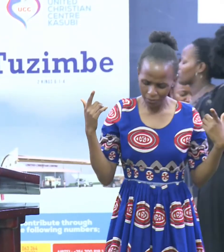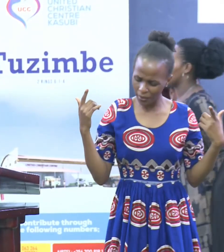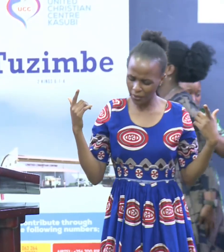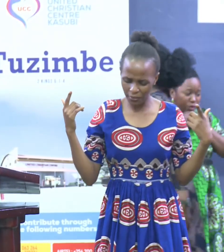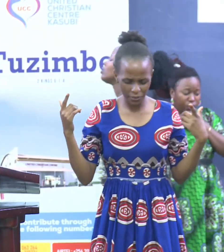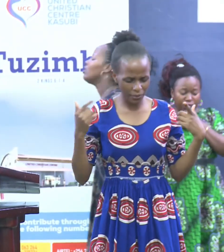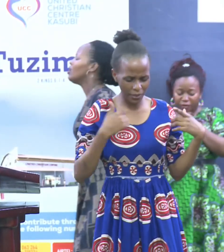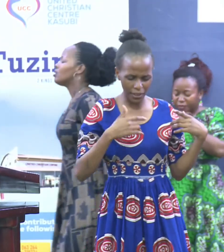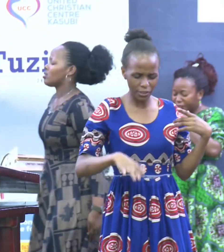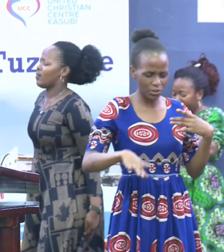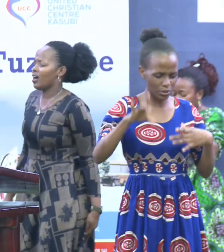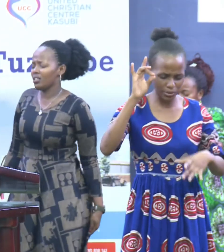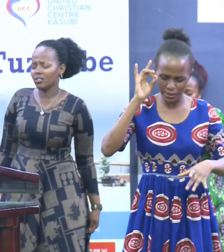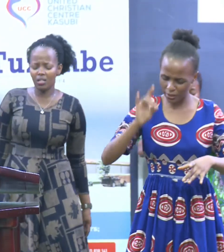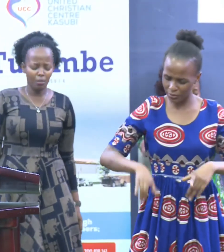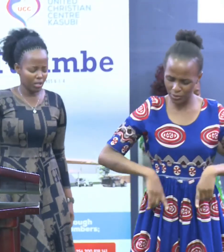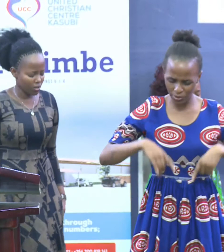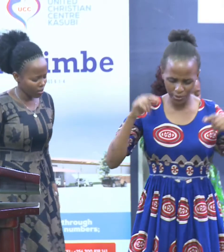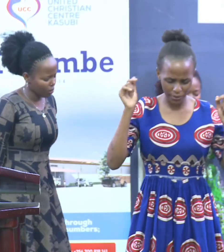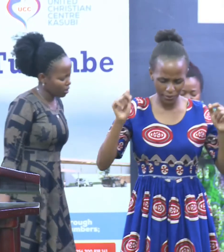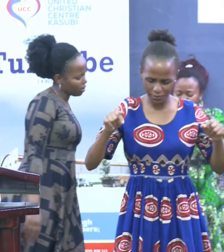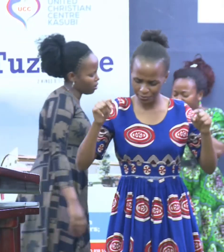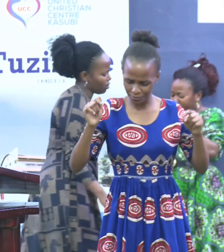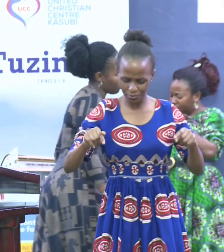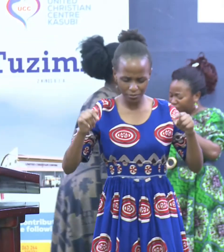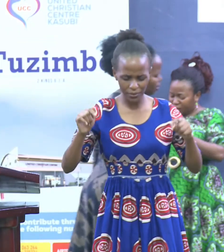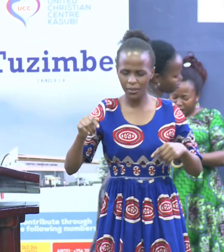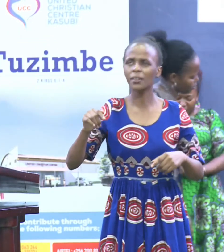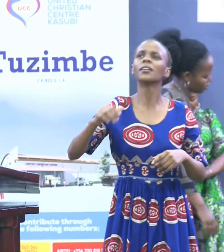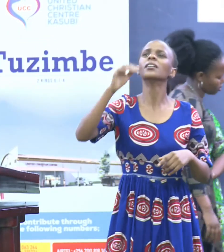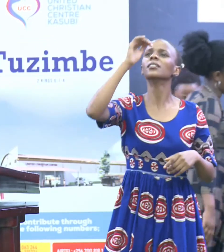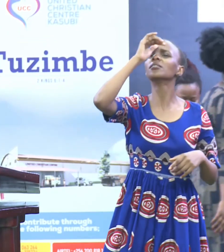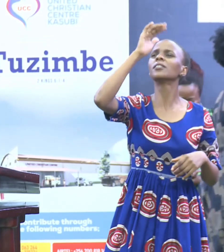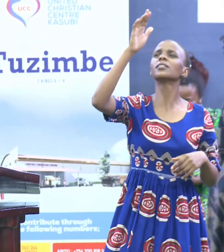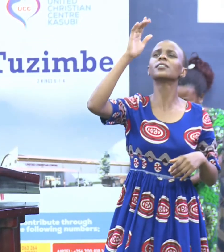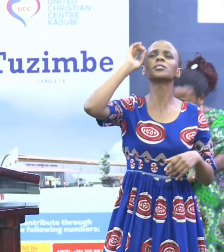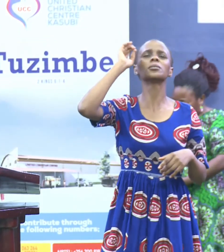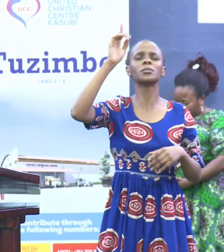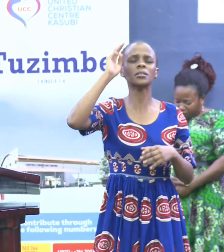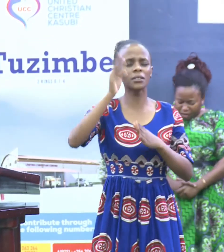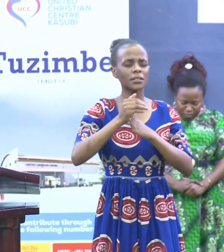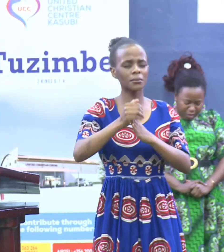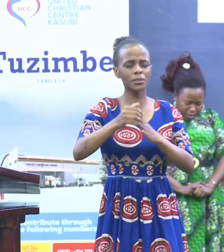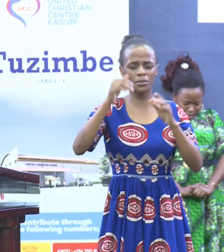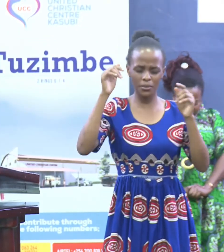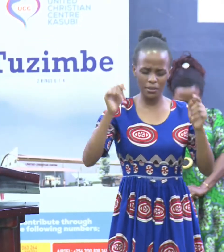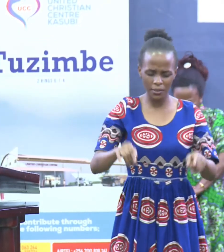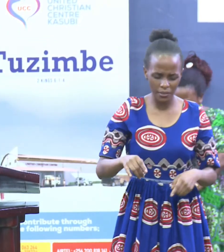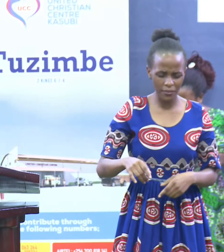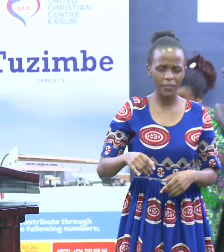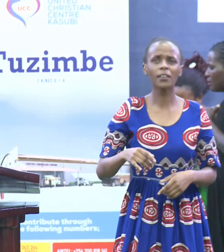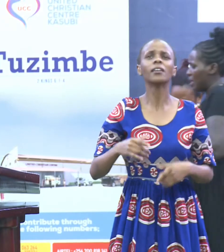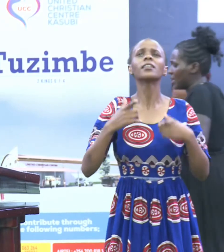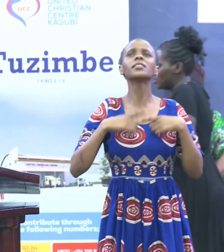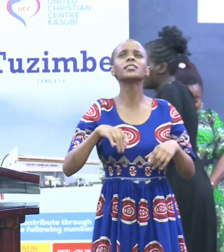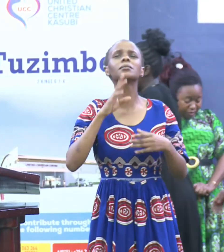life I choose life today That beginning from today Let it be